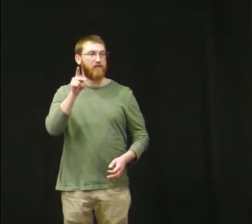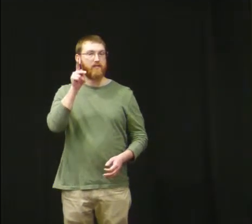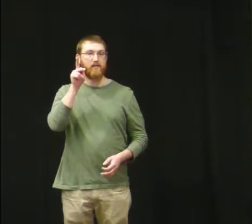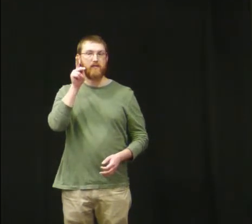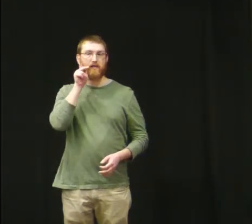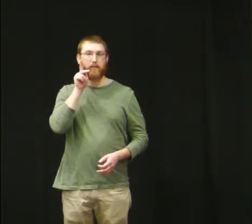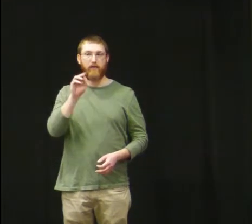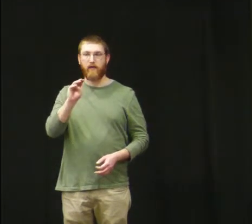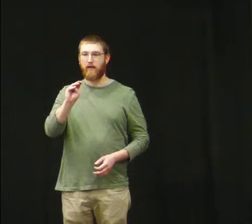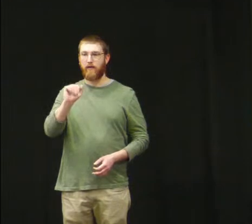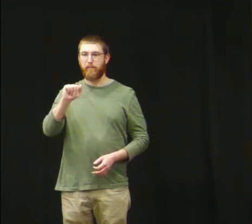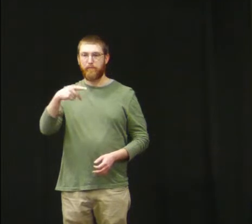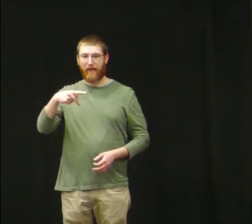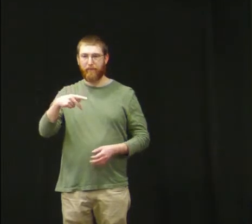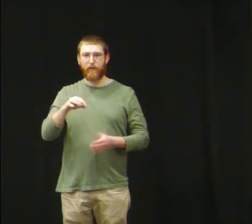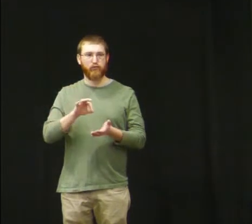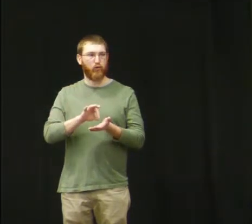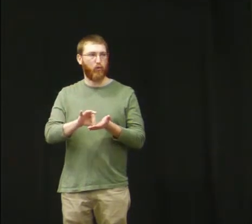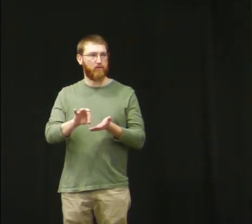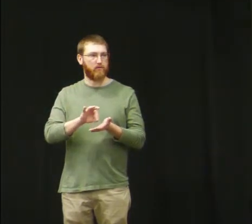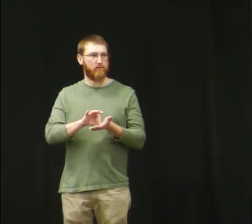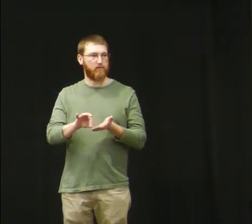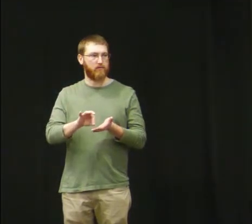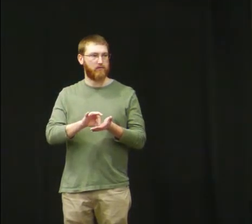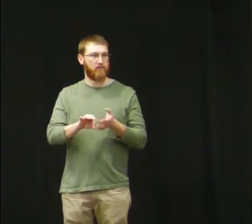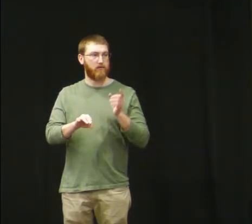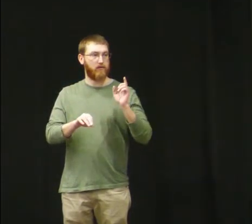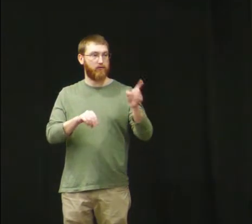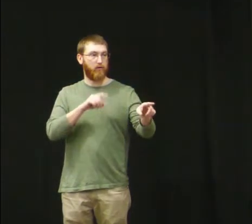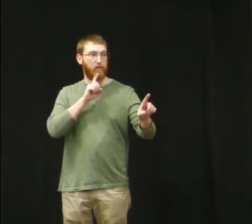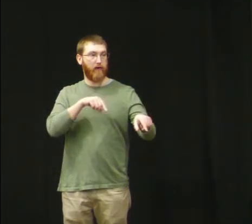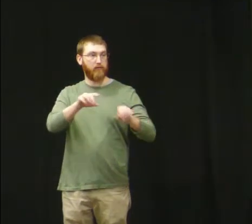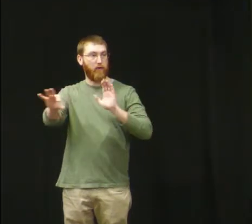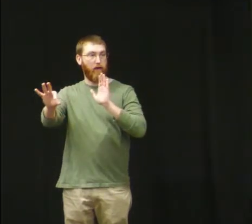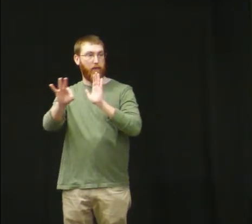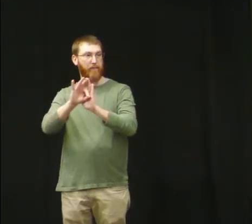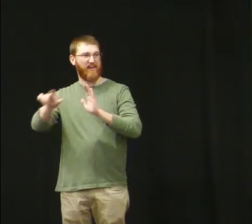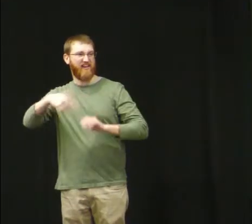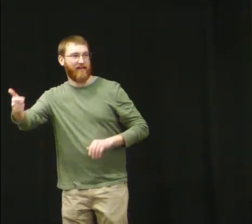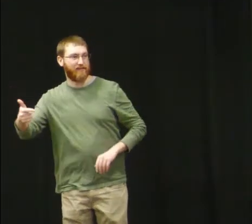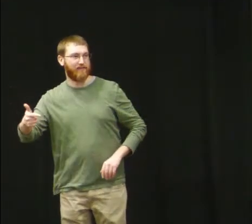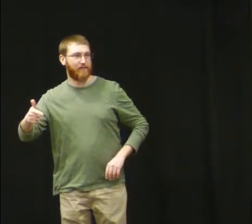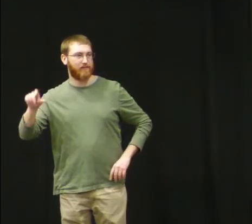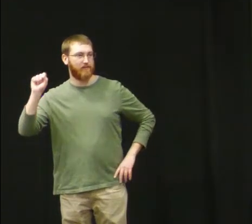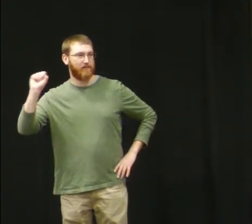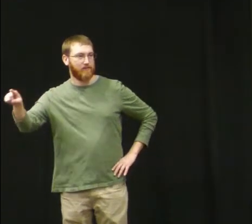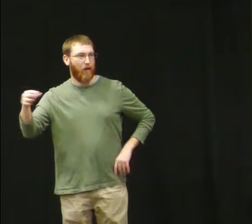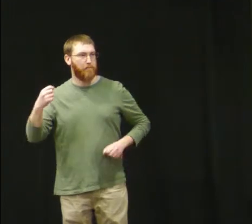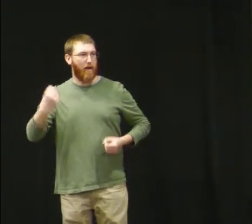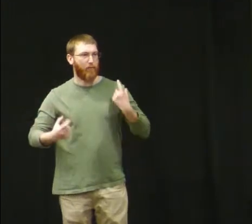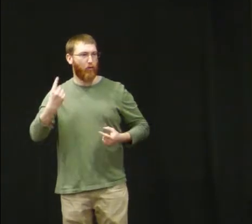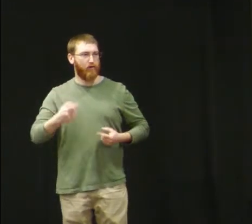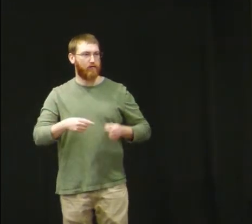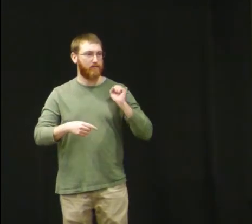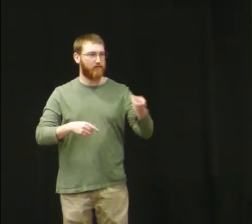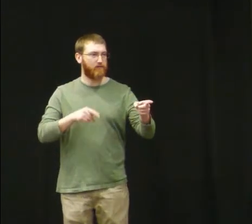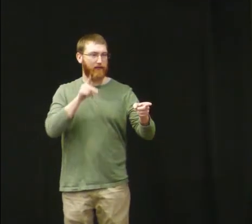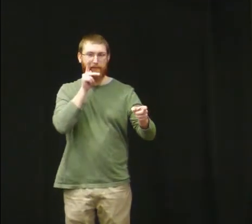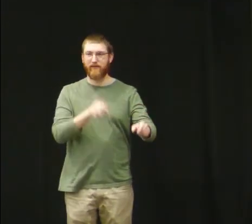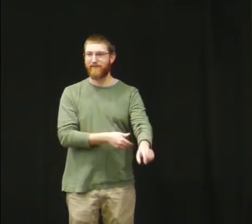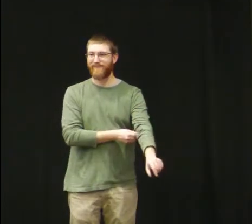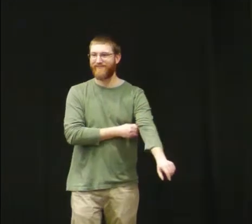Map scores. So map scores. So since you answered, could you pick someone else in the room to do the next?